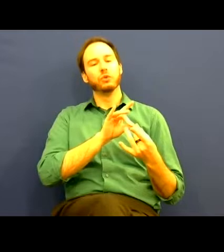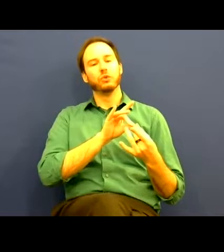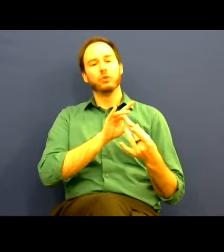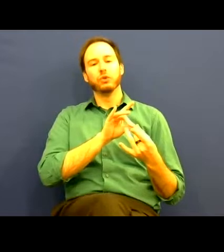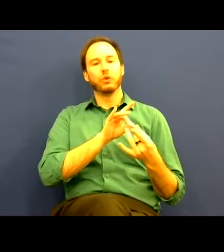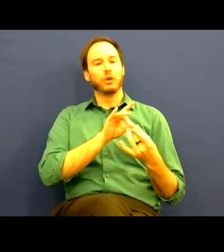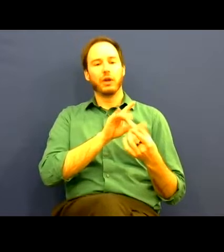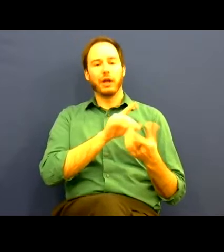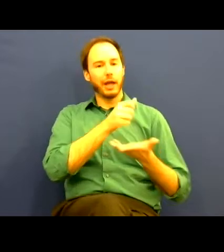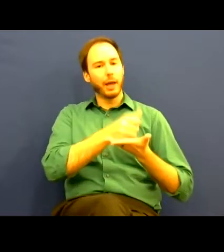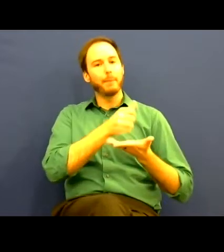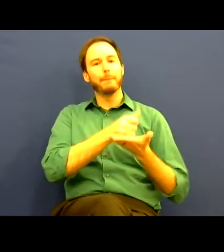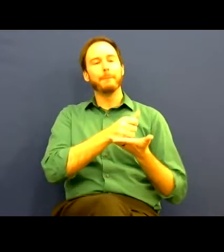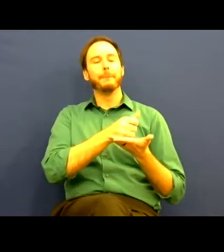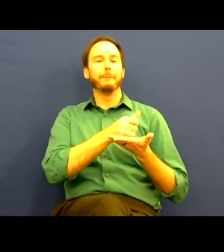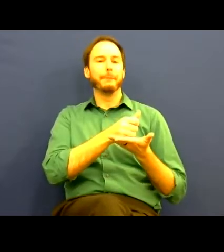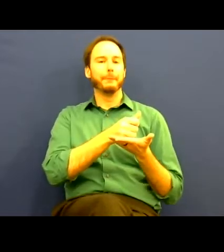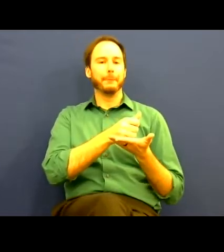helping